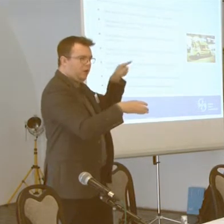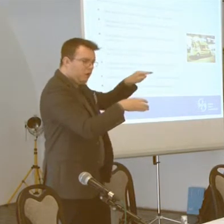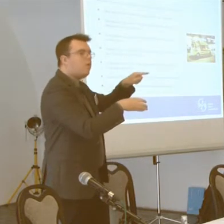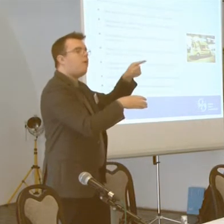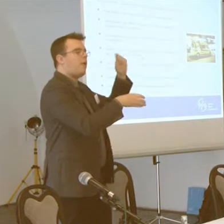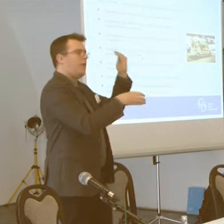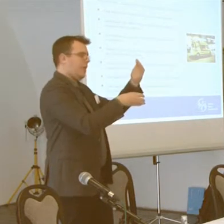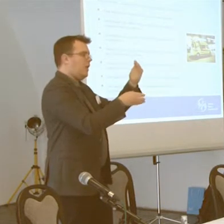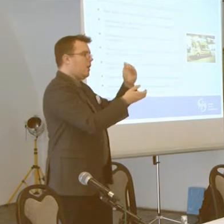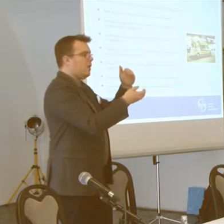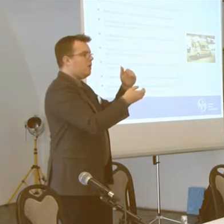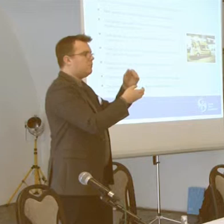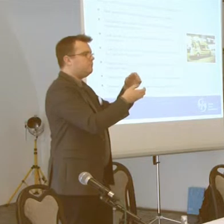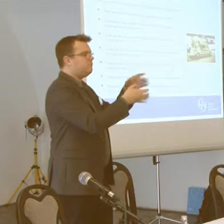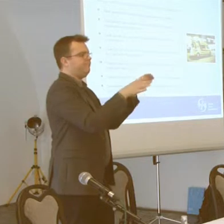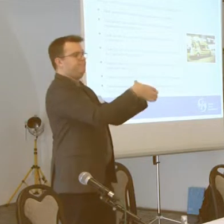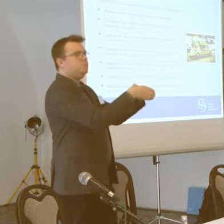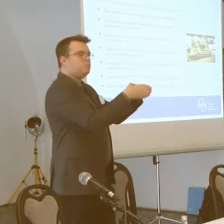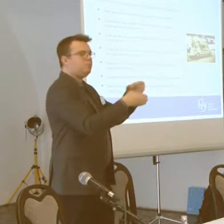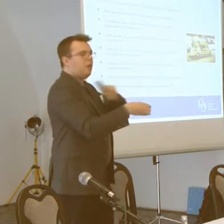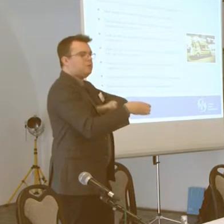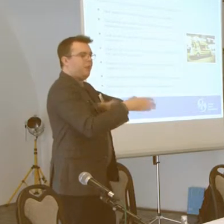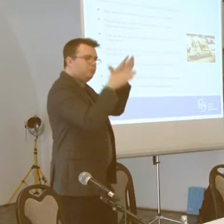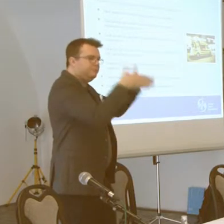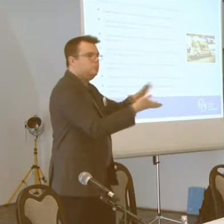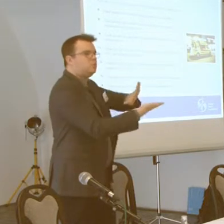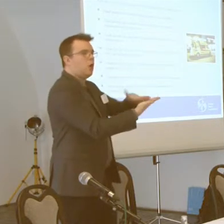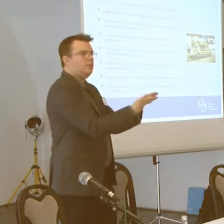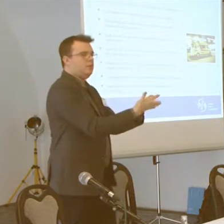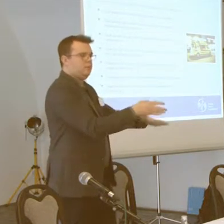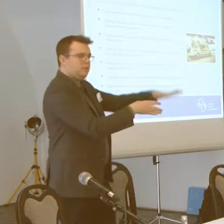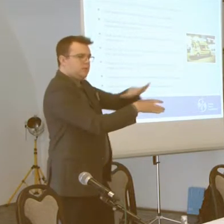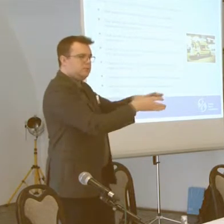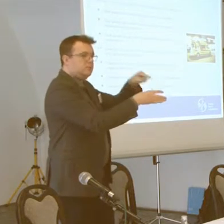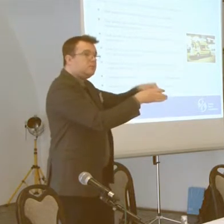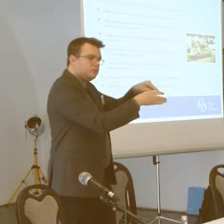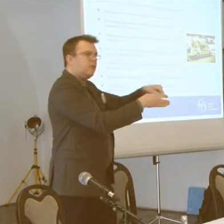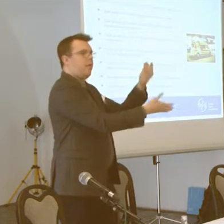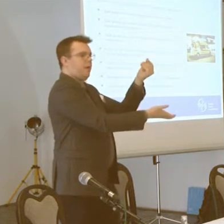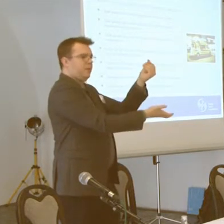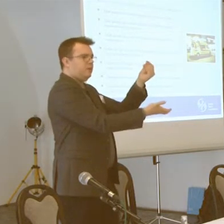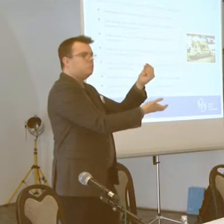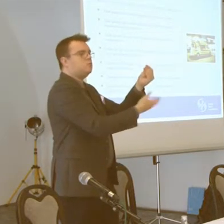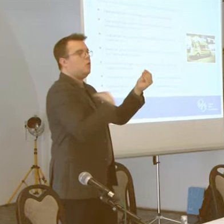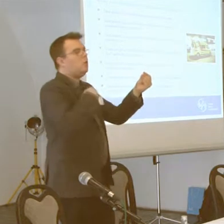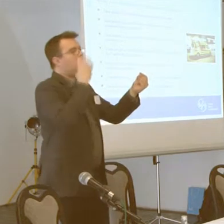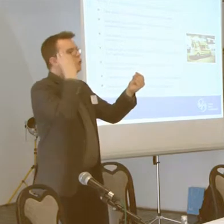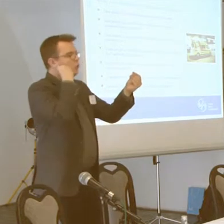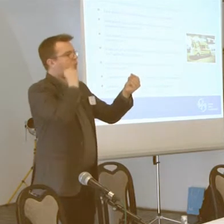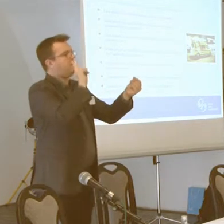the Ministry of Social Affairs. They are responsible for the interpreters in relation to